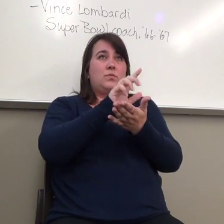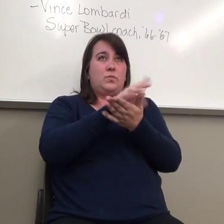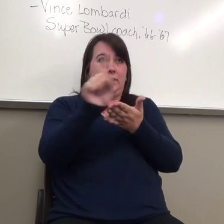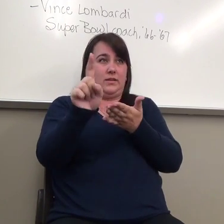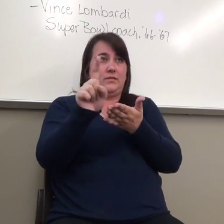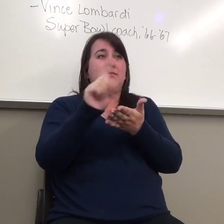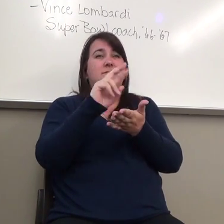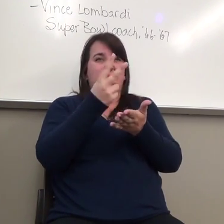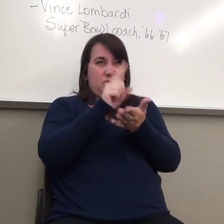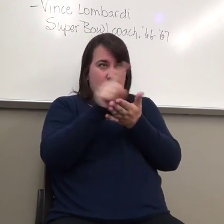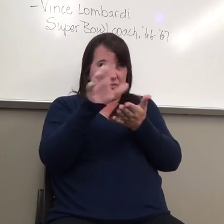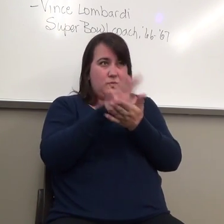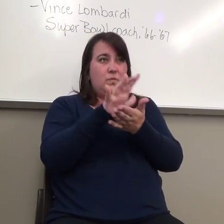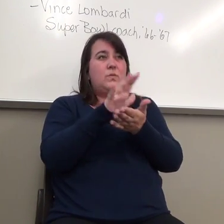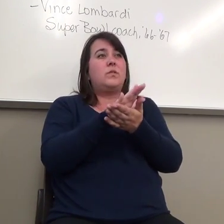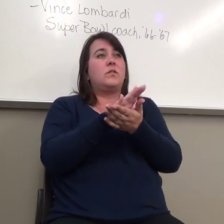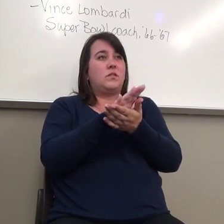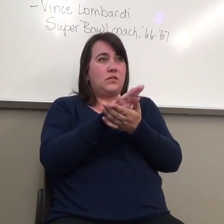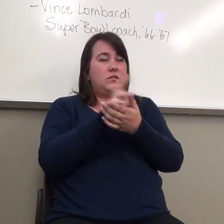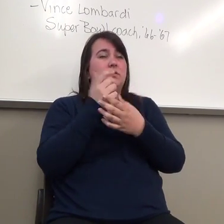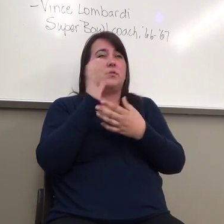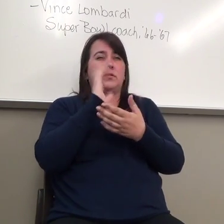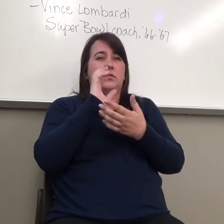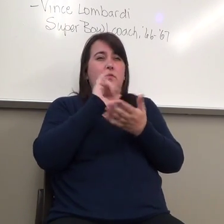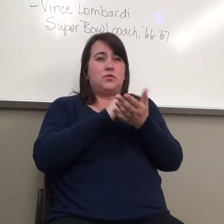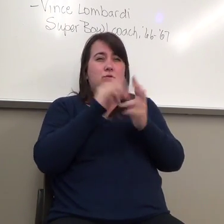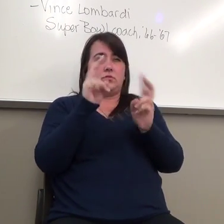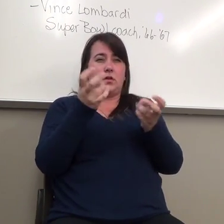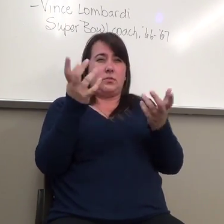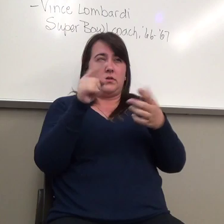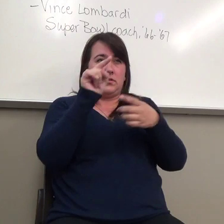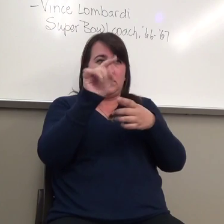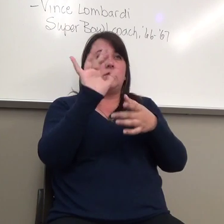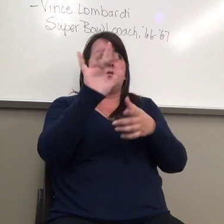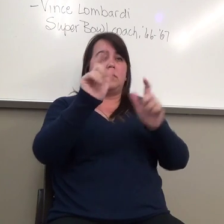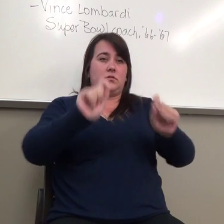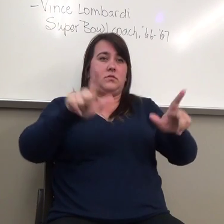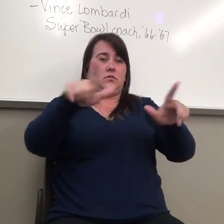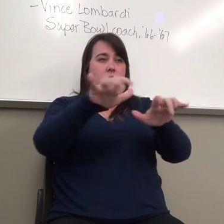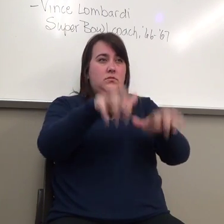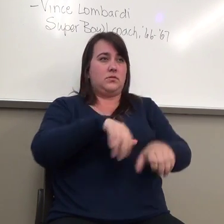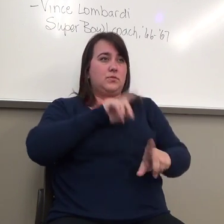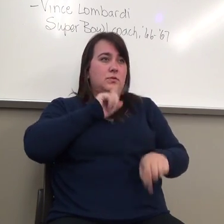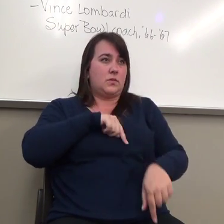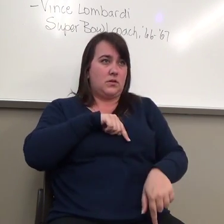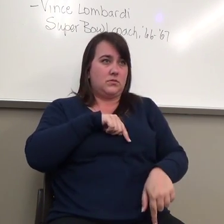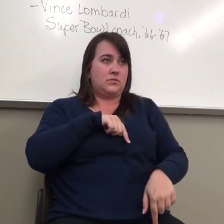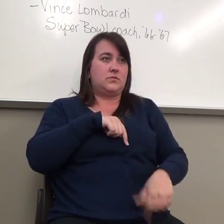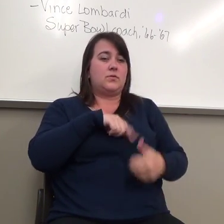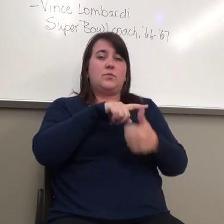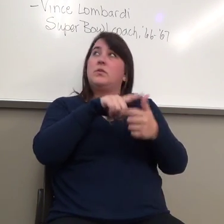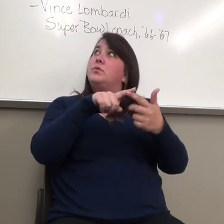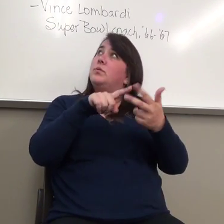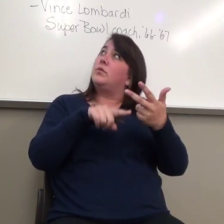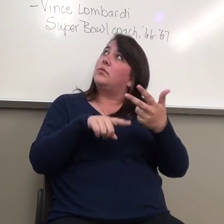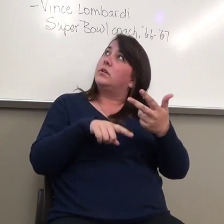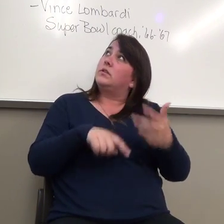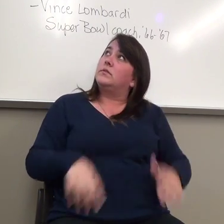as they're here. Okay. So that's 1, 2, and then 3 that I just put